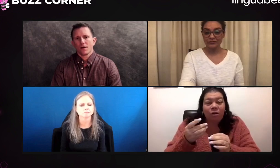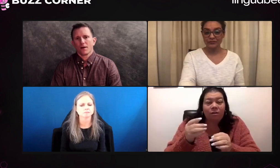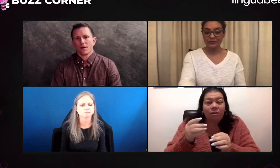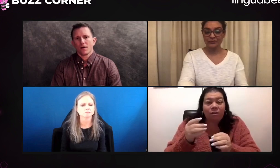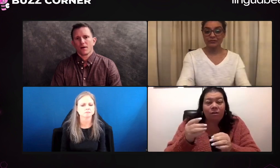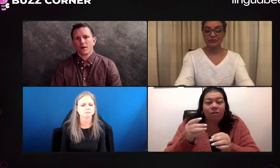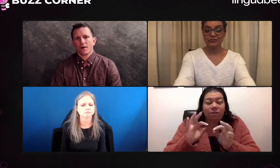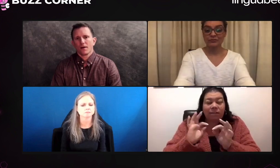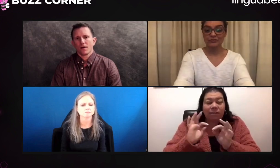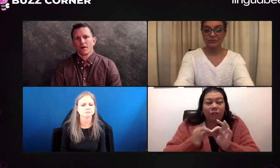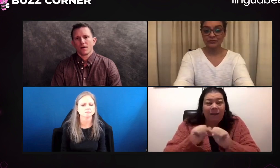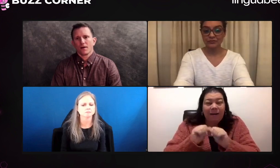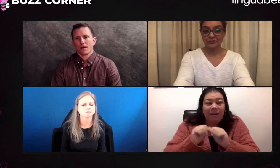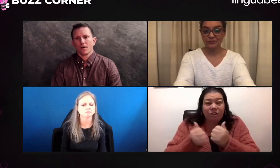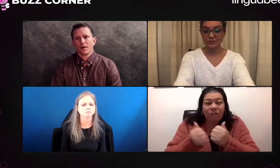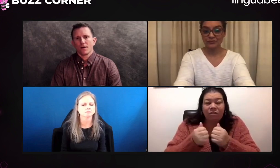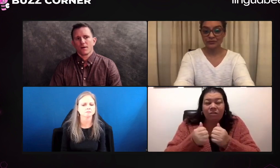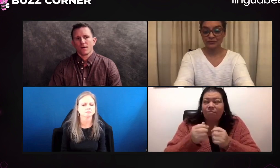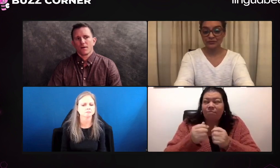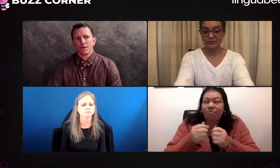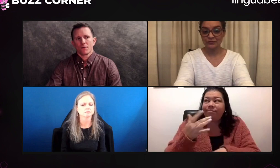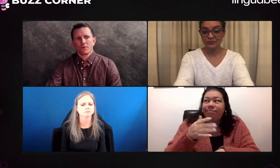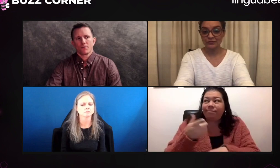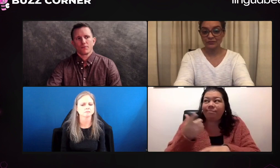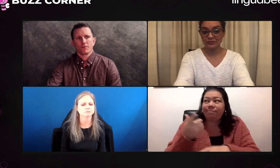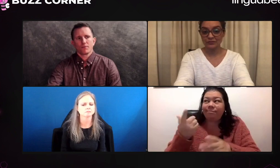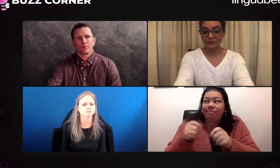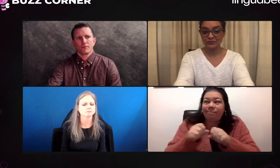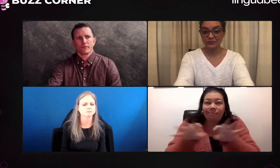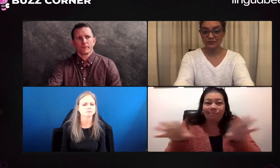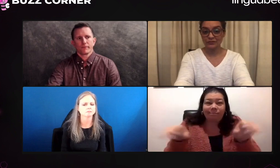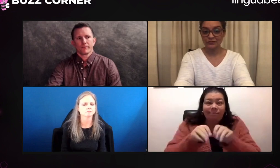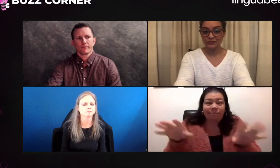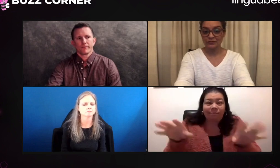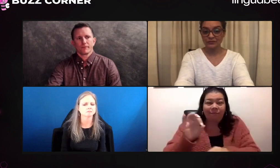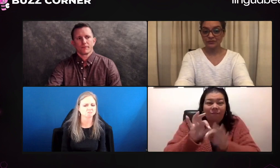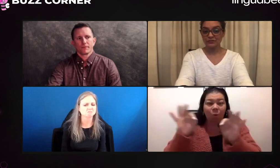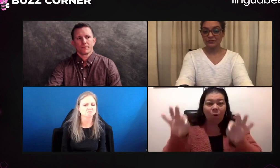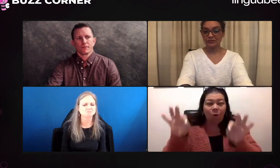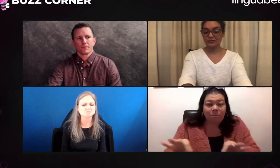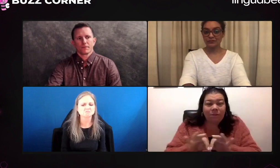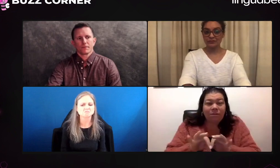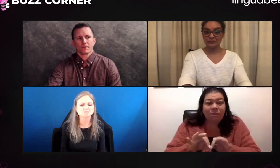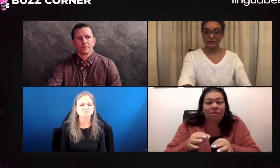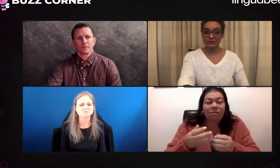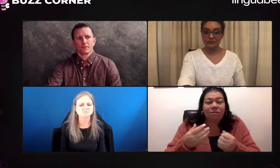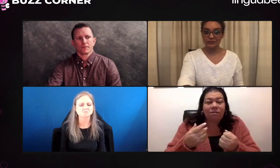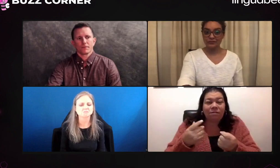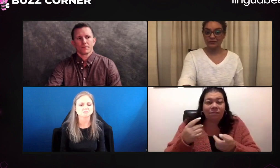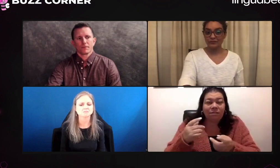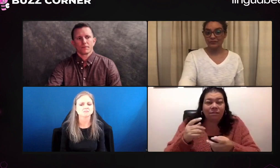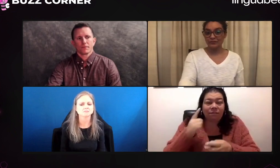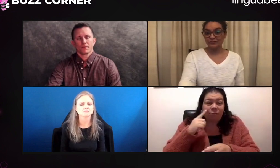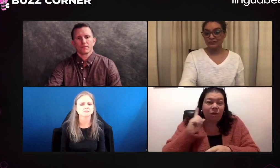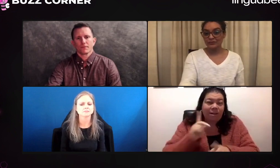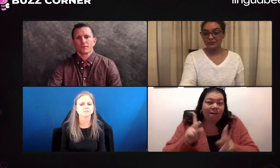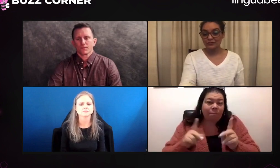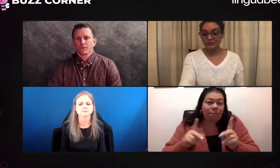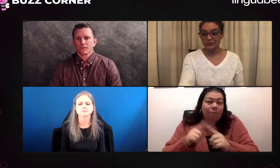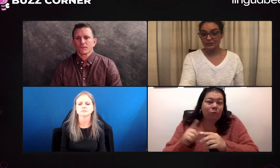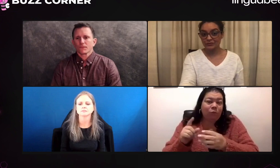CDIs, fortunately, but with the interpreting agency, they send